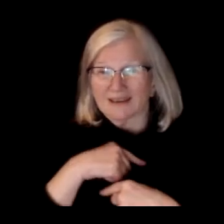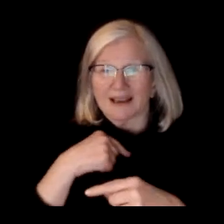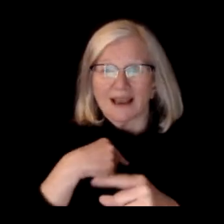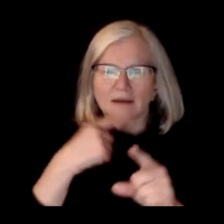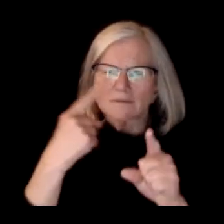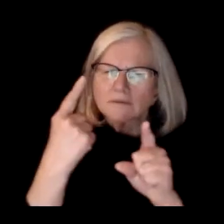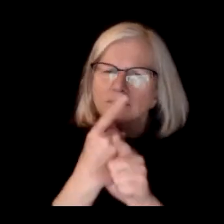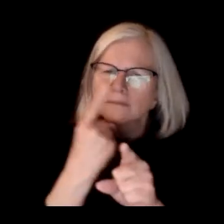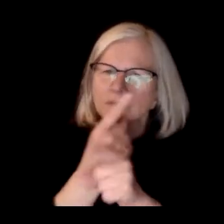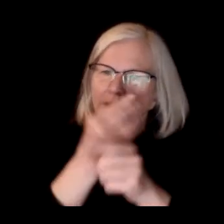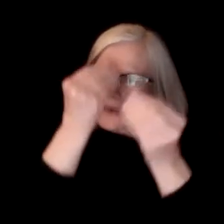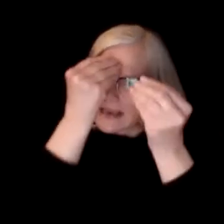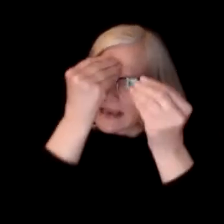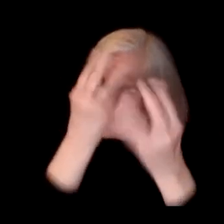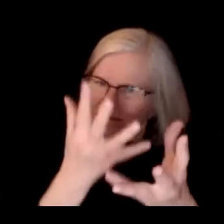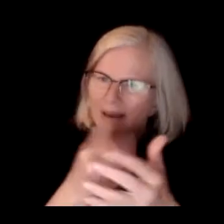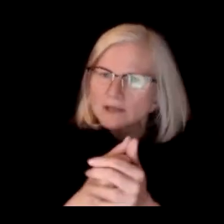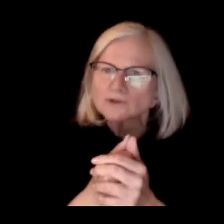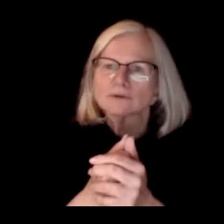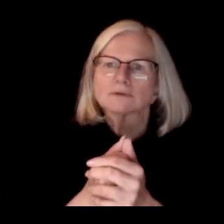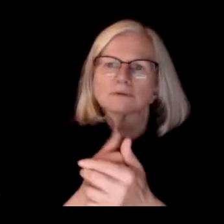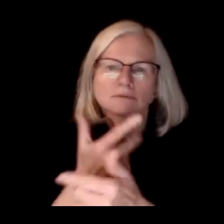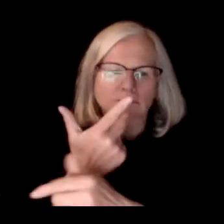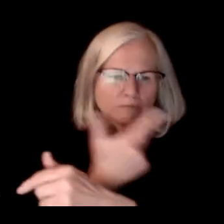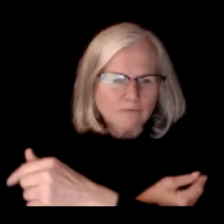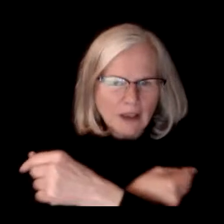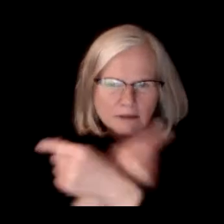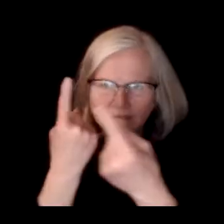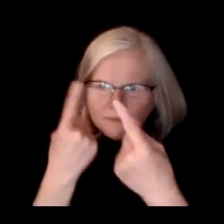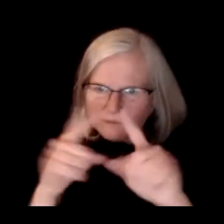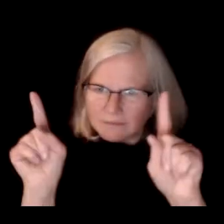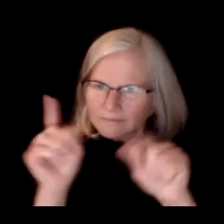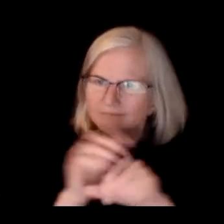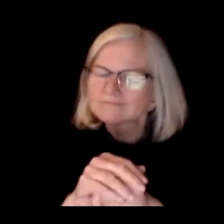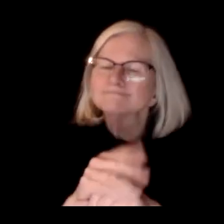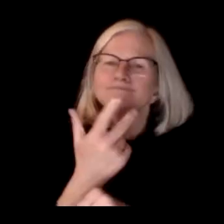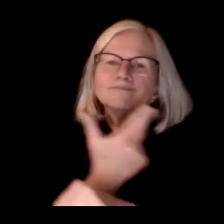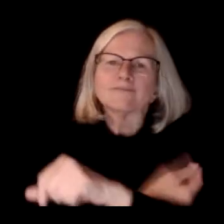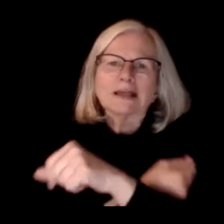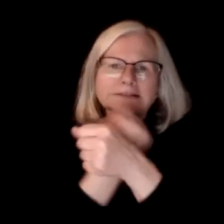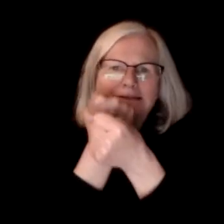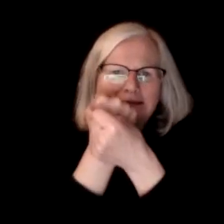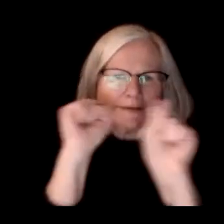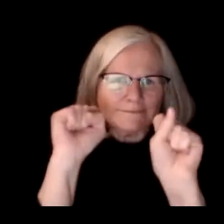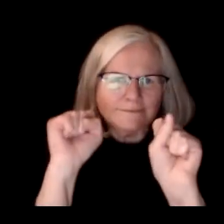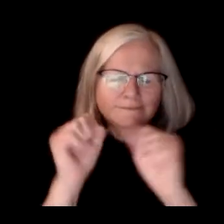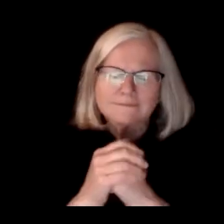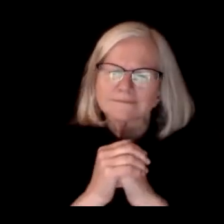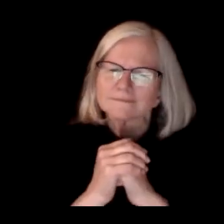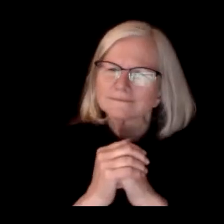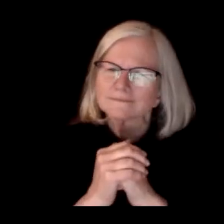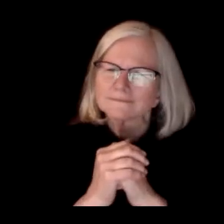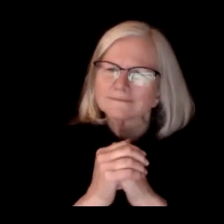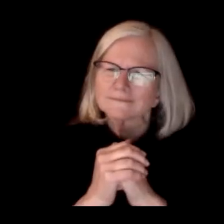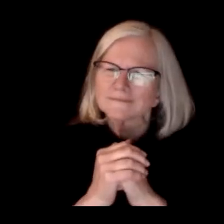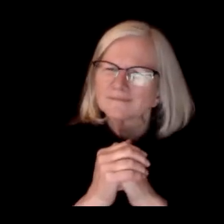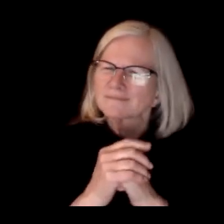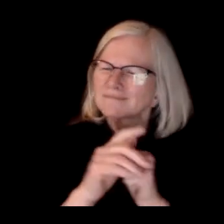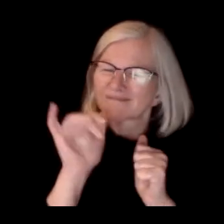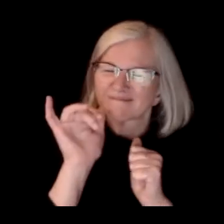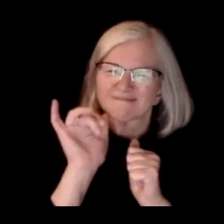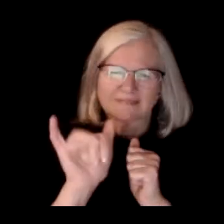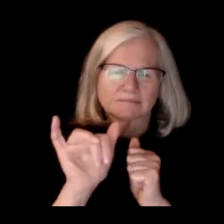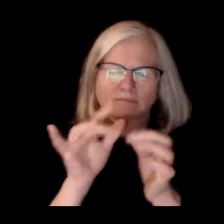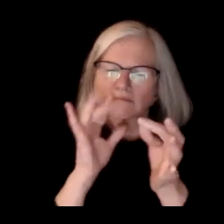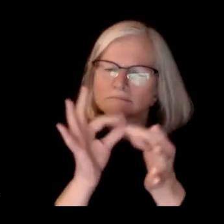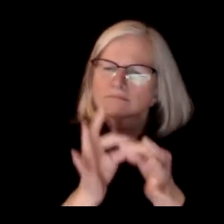of the vaccine, the safety of the vaccine, and why it is so very important and such an important